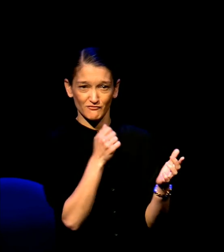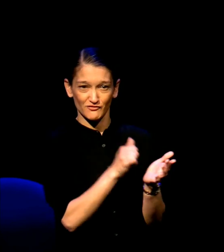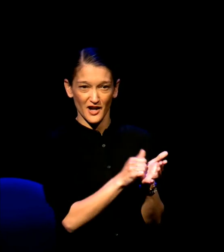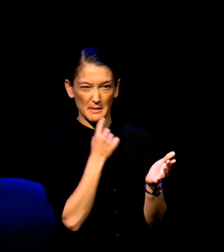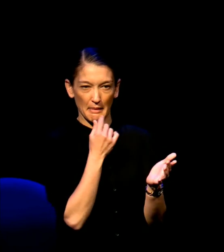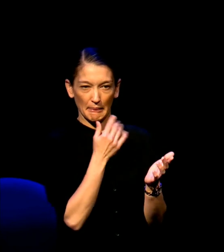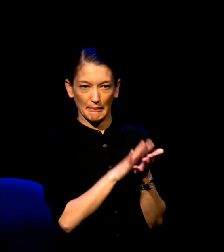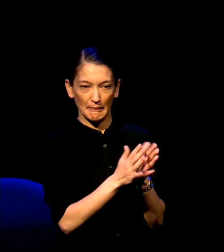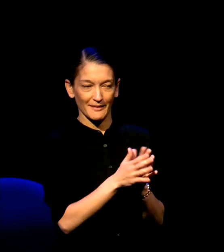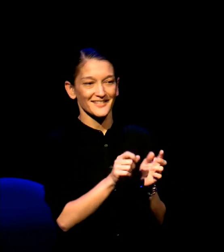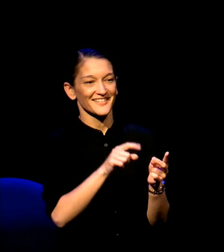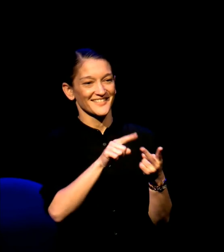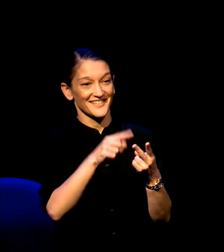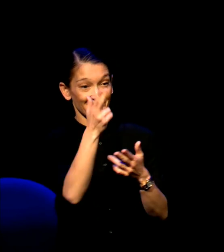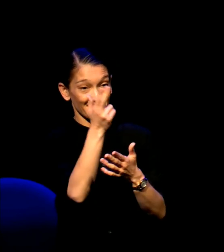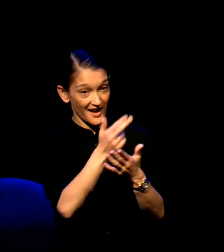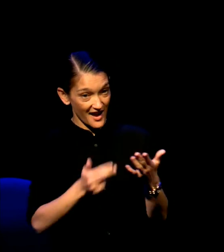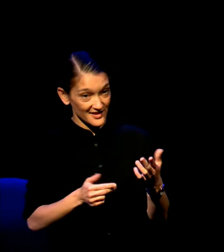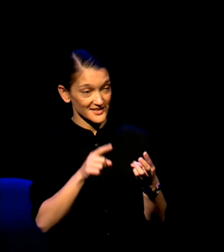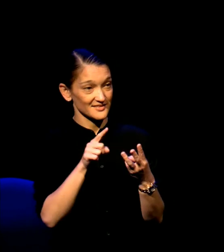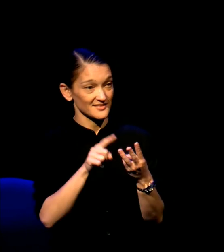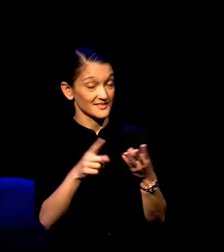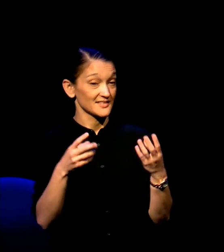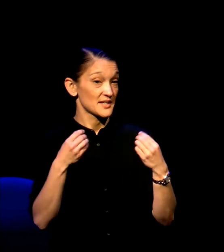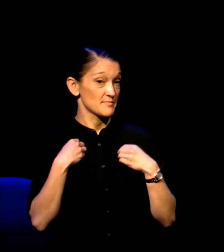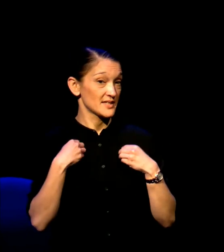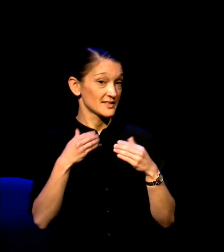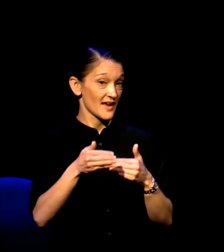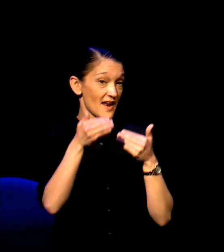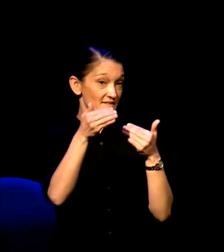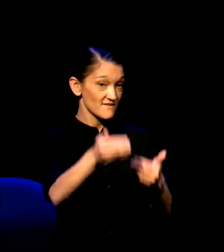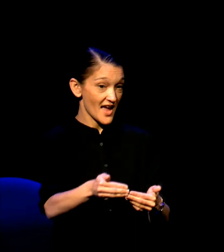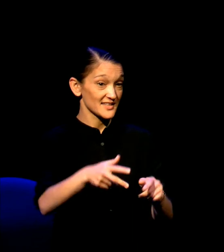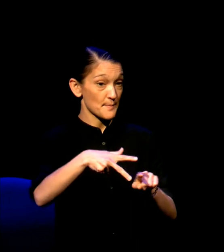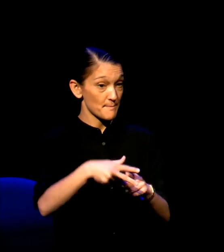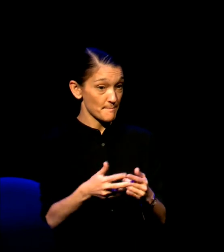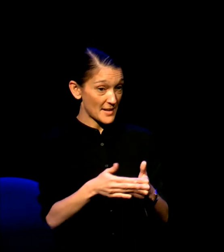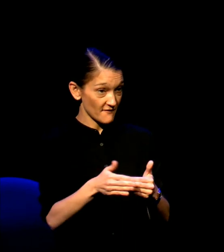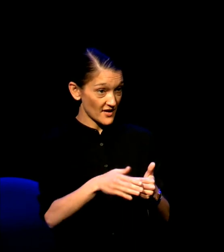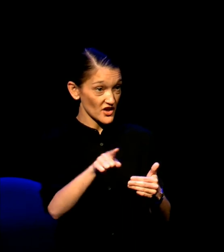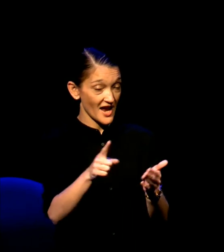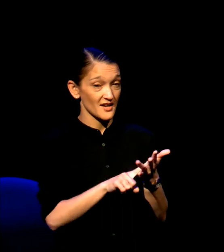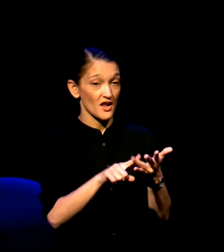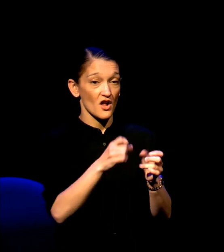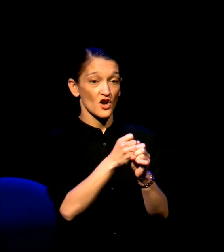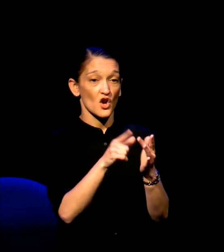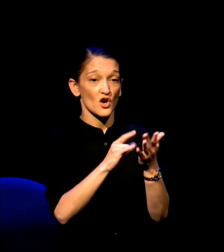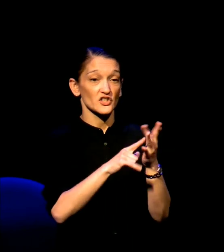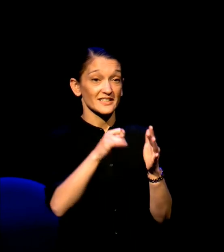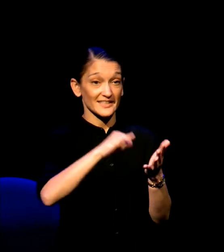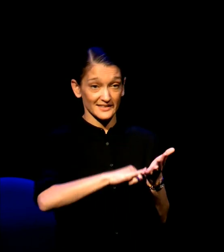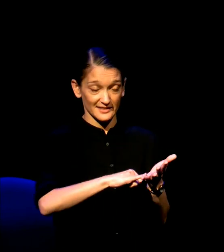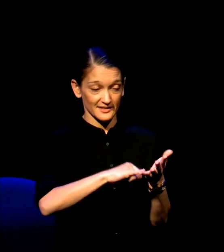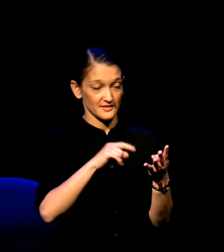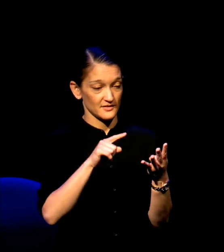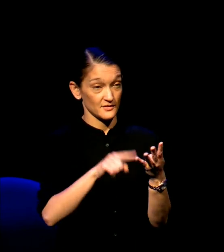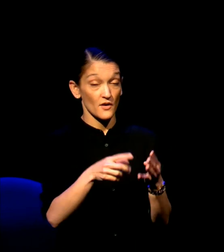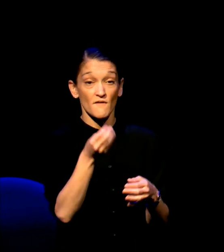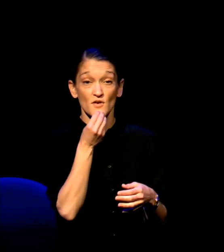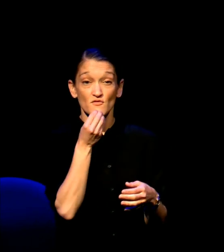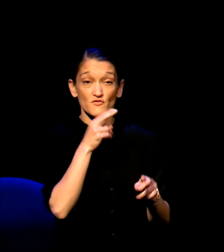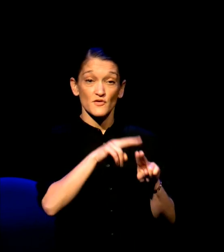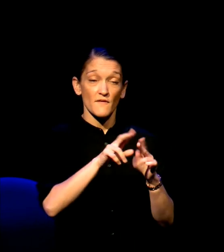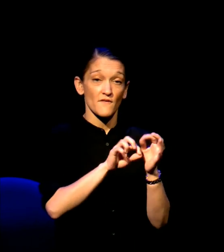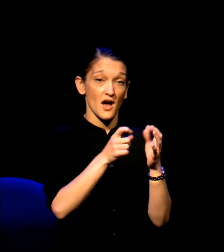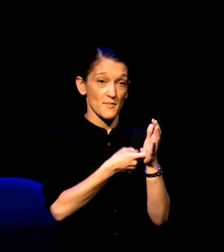apologise. Arts, Business Advanced Manufacturing and Logistics, Food, Fibre and